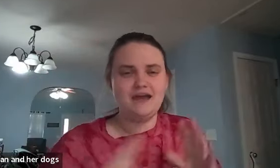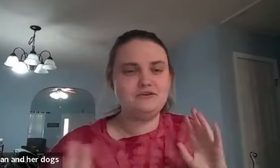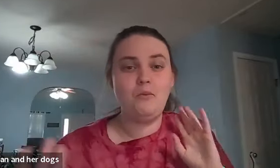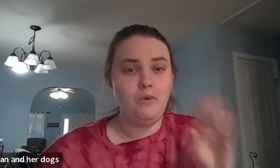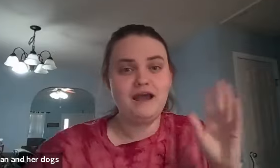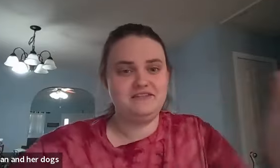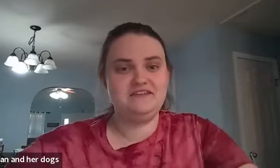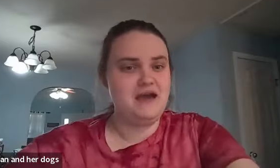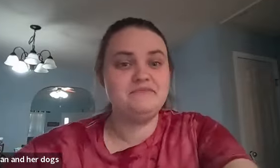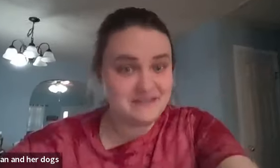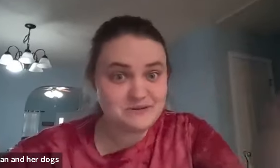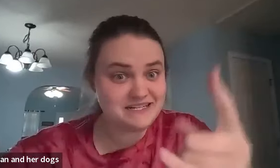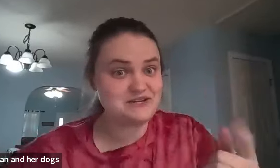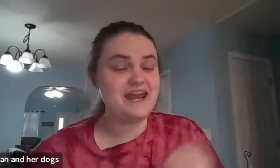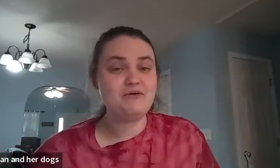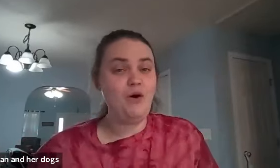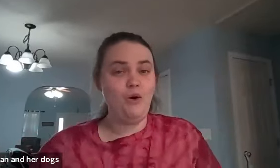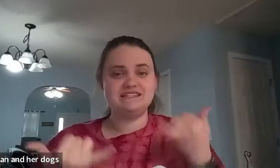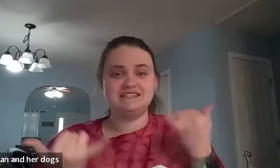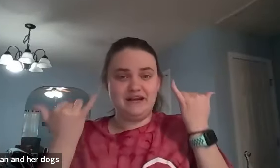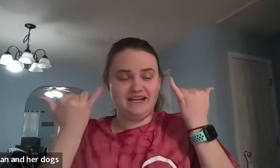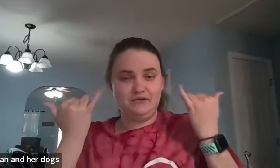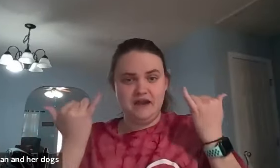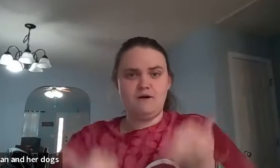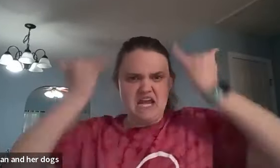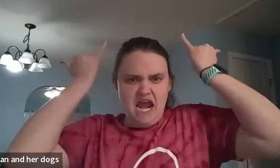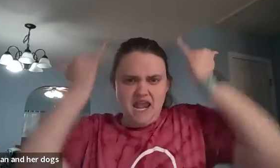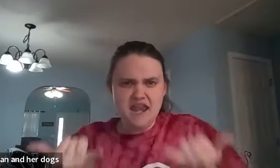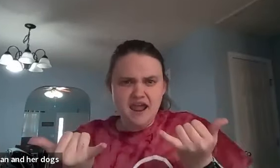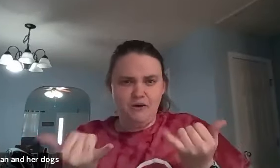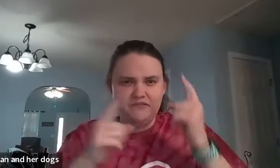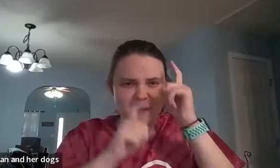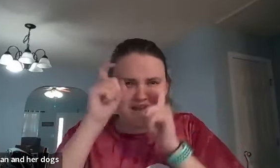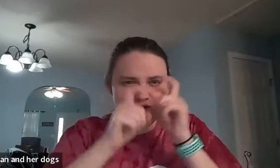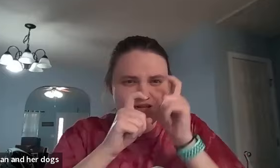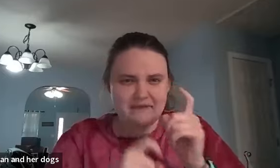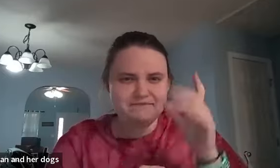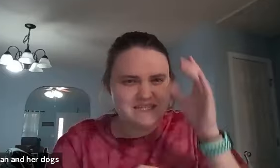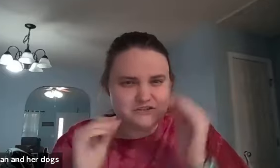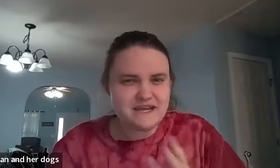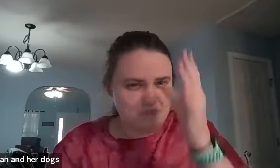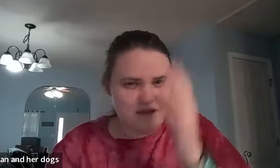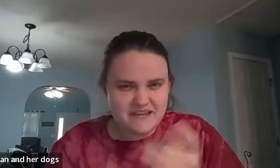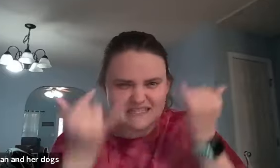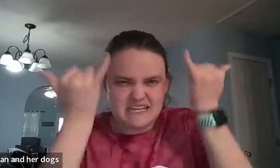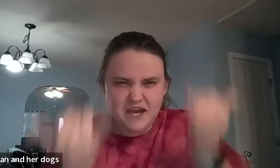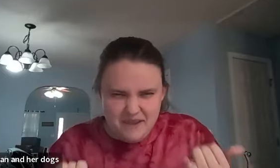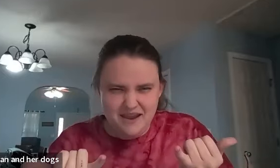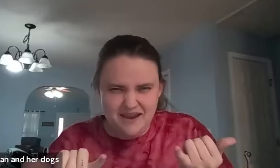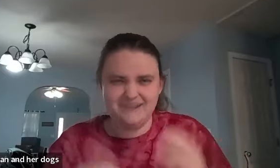don't know why I think that. That's what I do. And I will always, when I go now, I'm like, now with that angry like teacher face, mom face, it's like, come here.